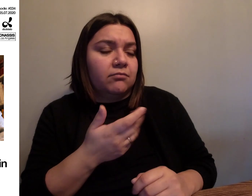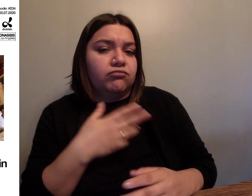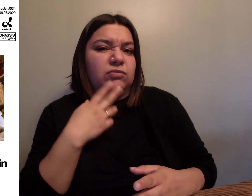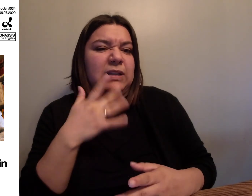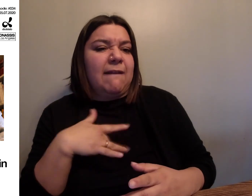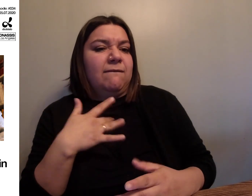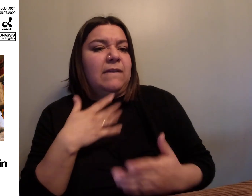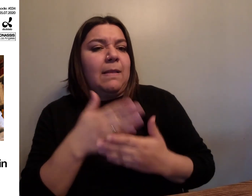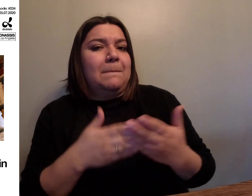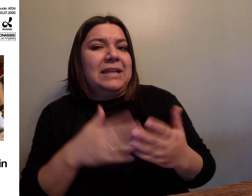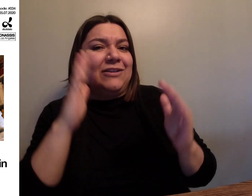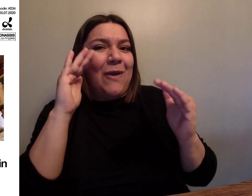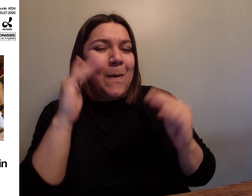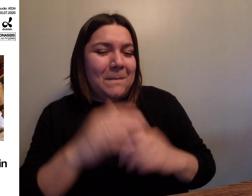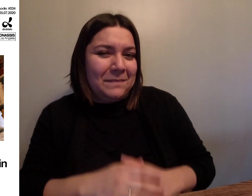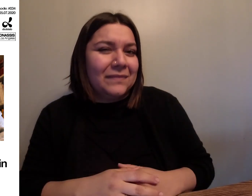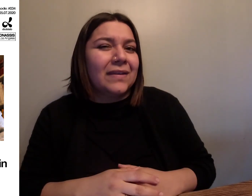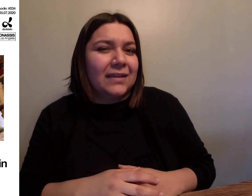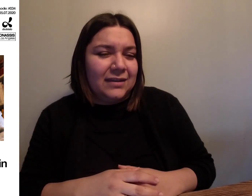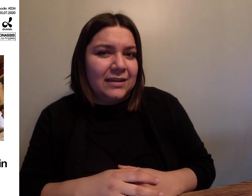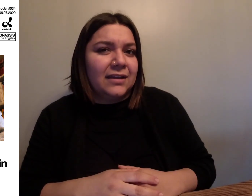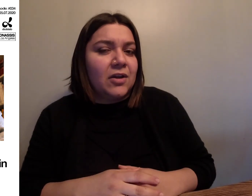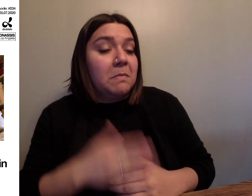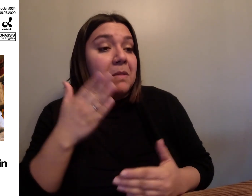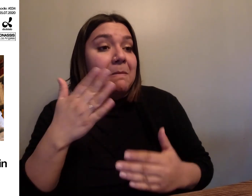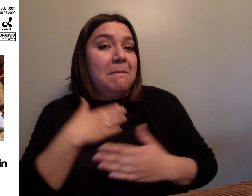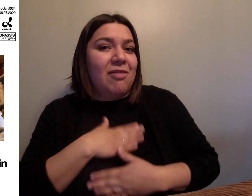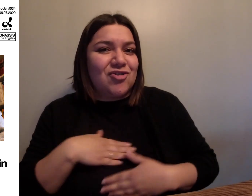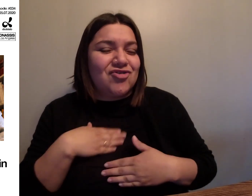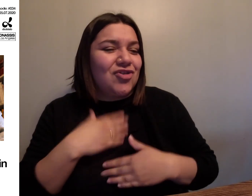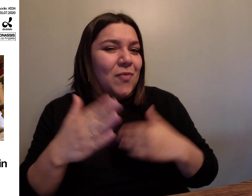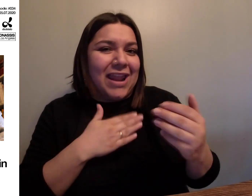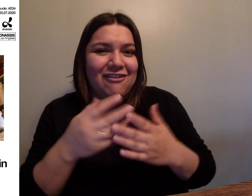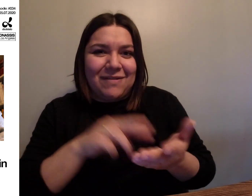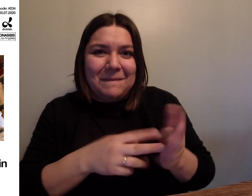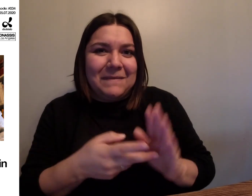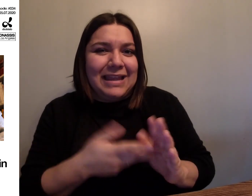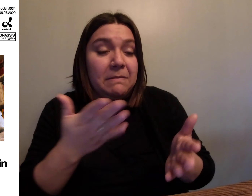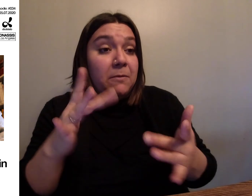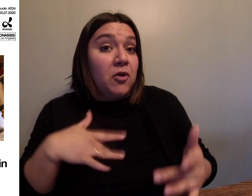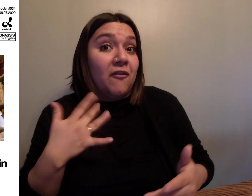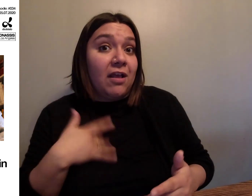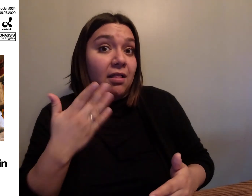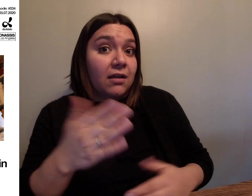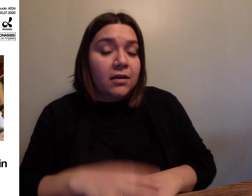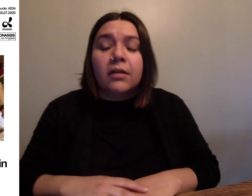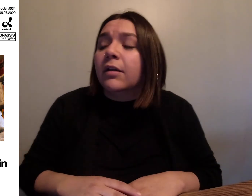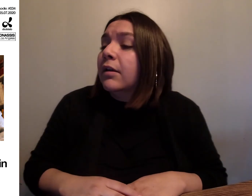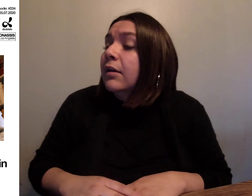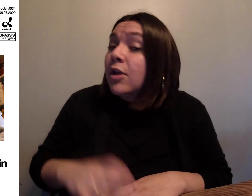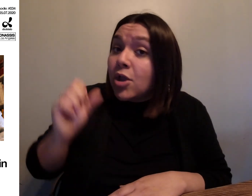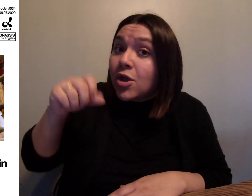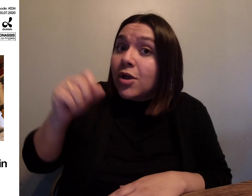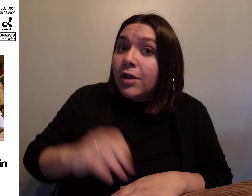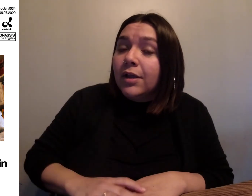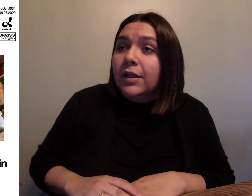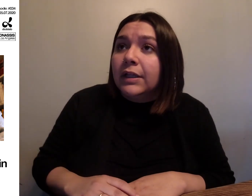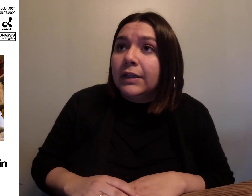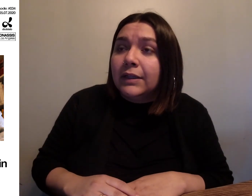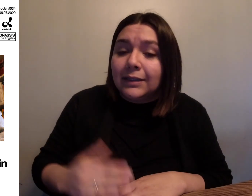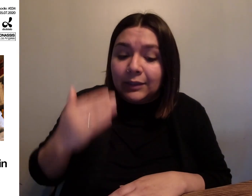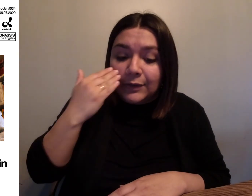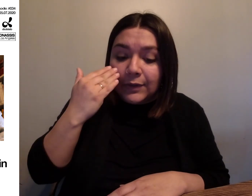a shard of hope or a shard of pleasure, or whatever it is it might offer you. Do